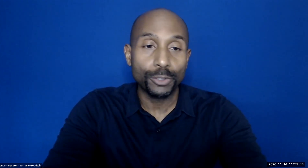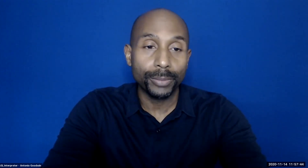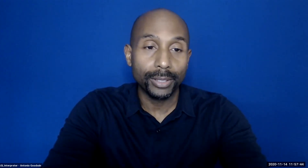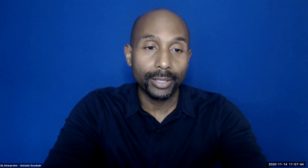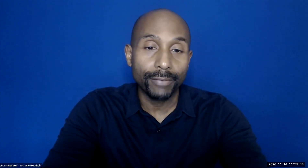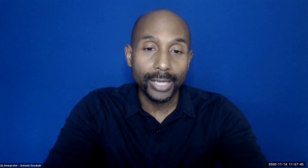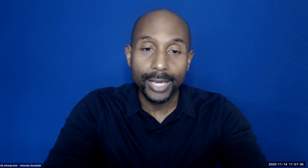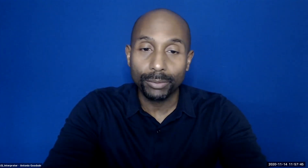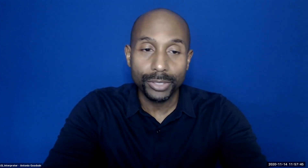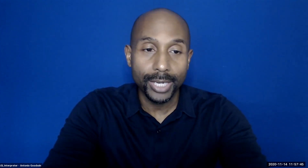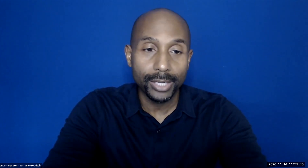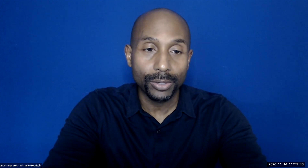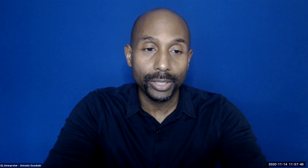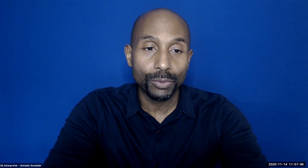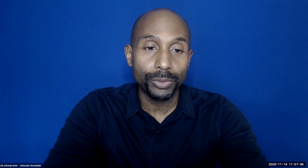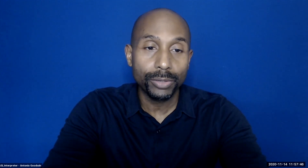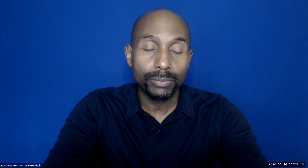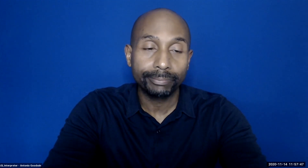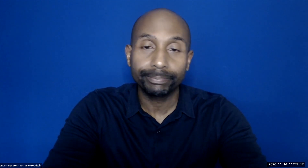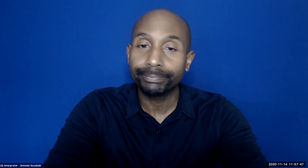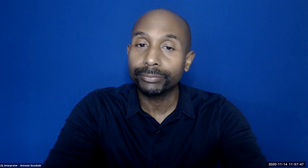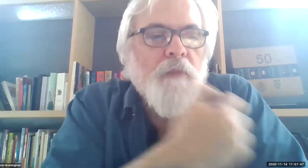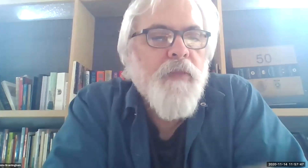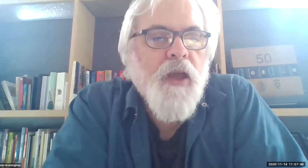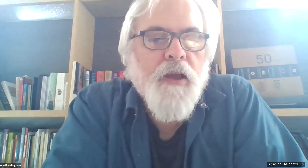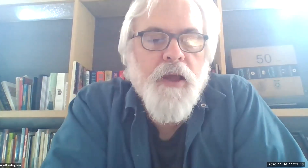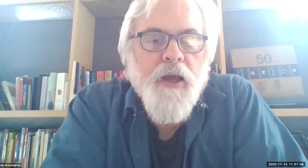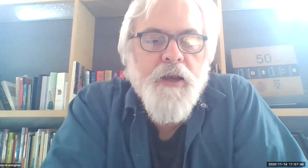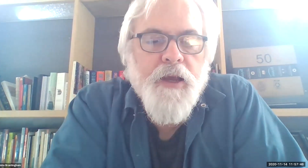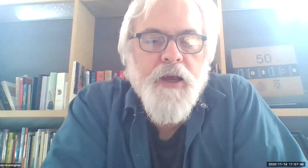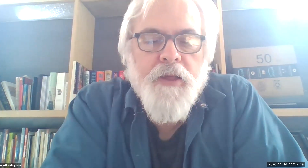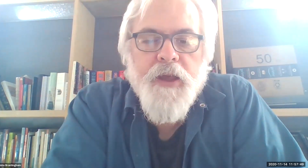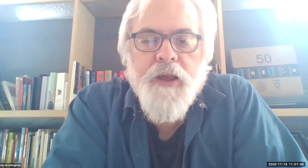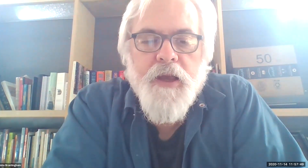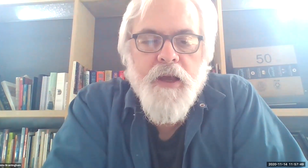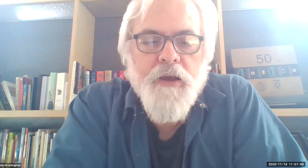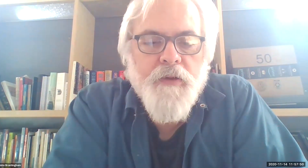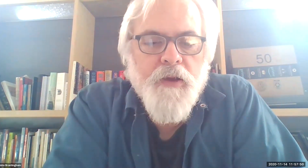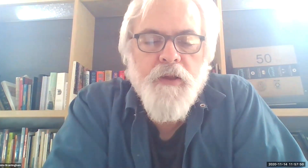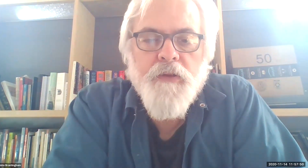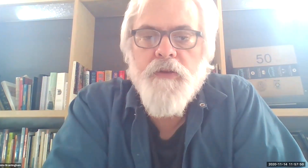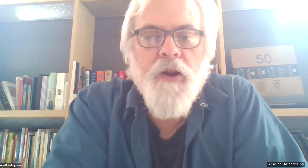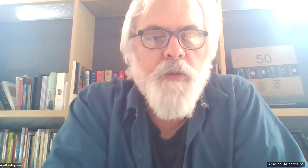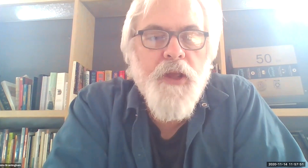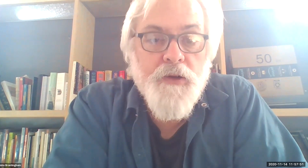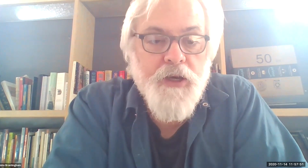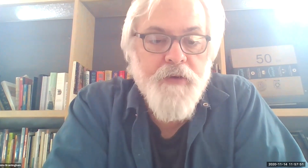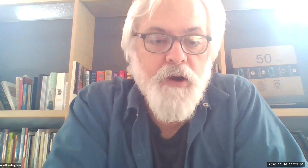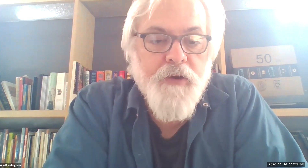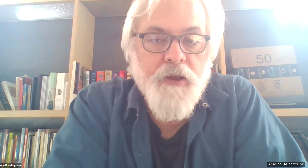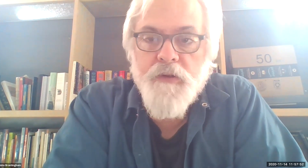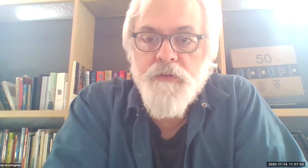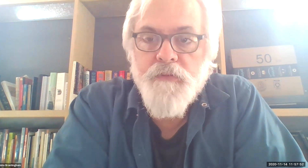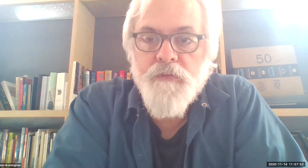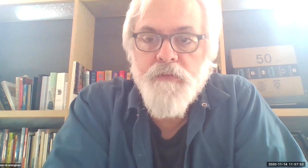John, I'm assuming Yvonne and I will just stay here in this room with you. Yeah, yeah. And I think, is there anyone here who's deaf and